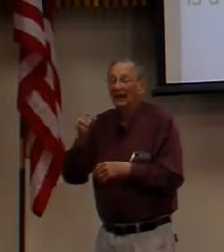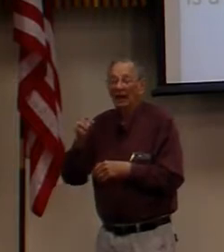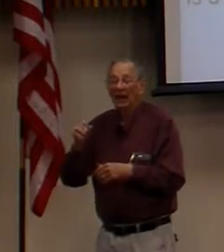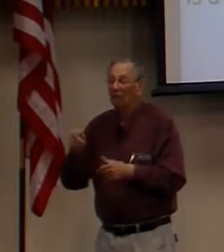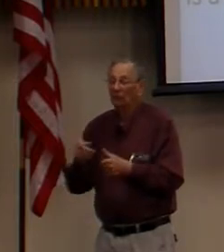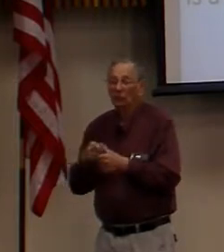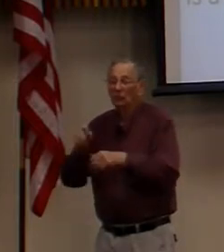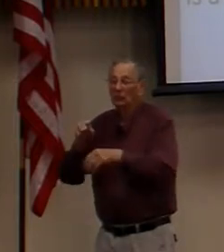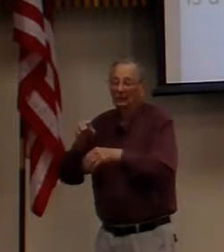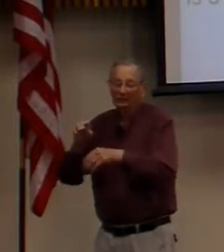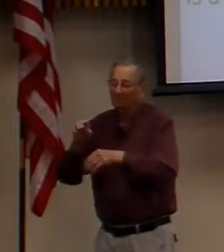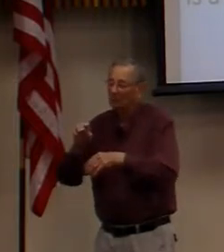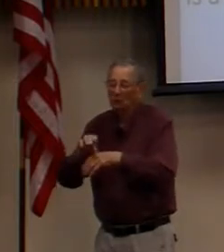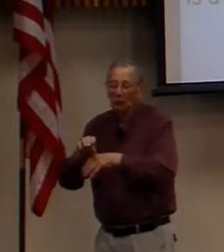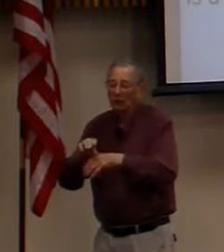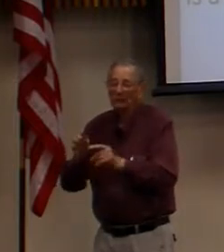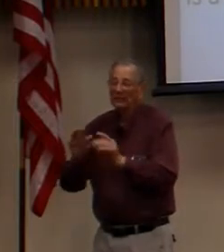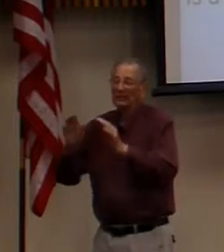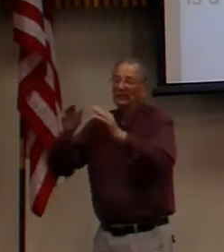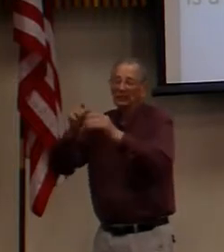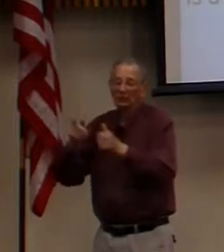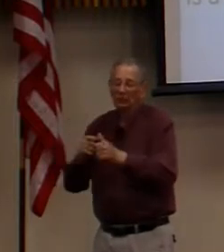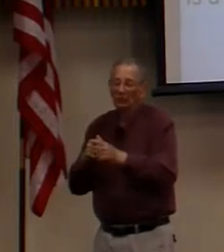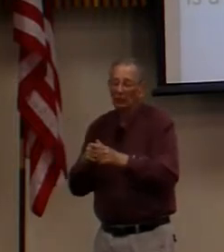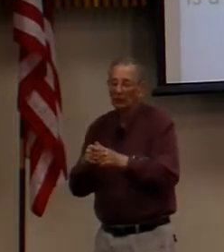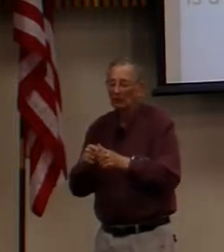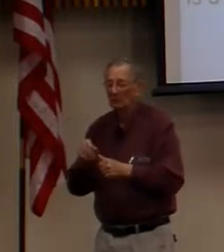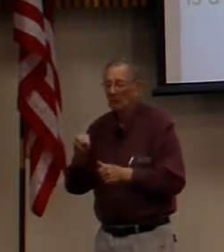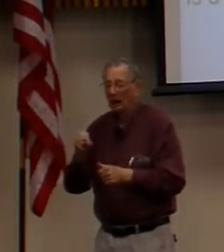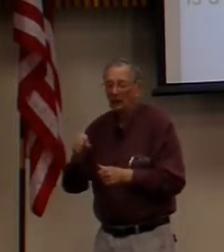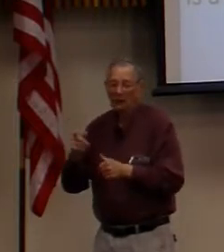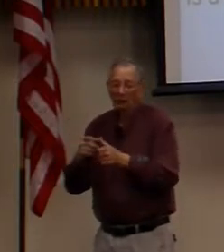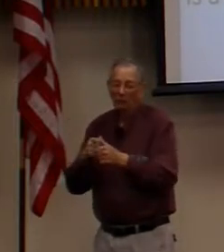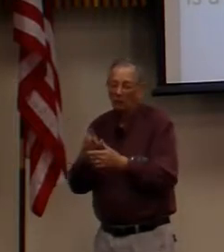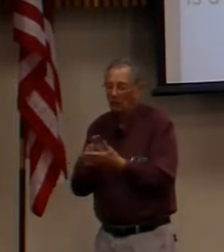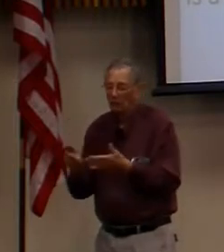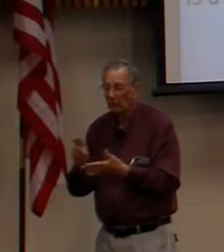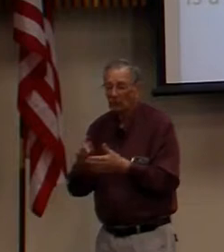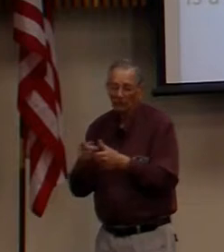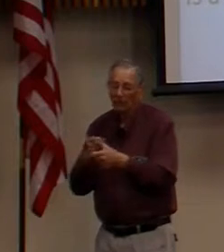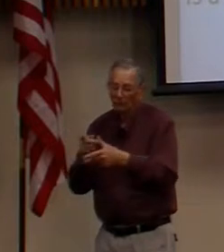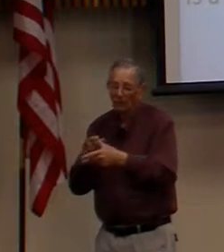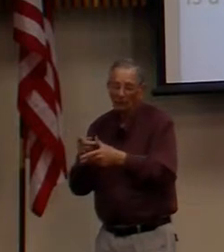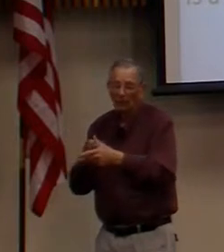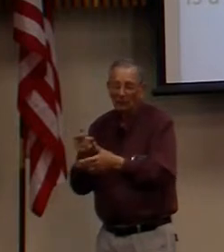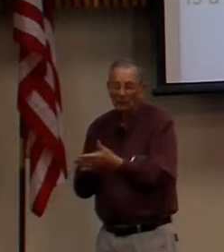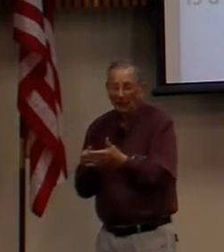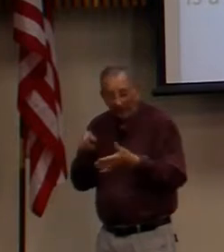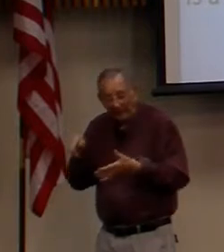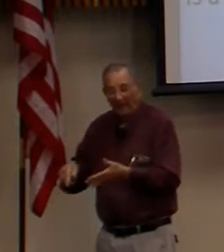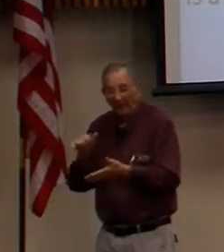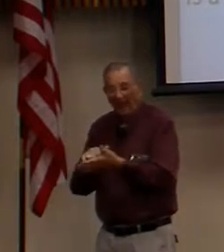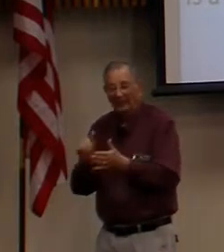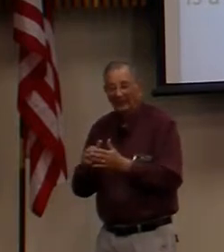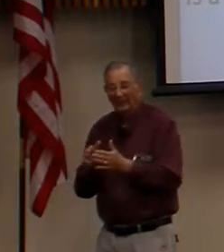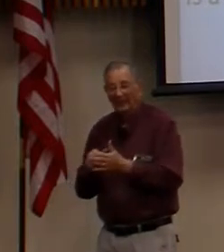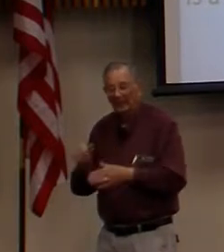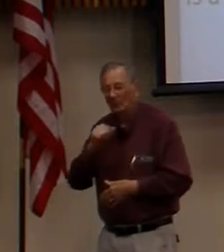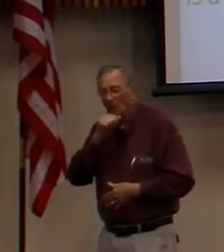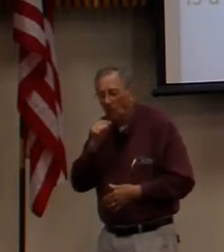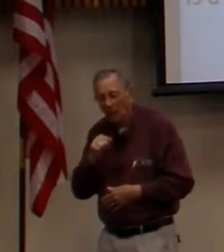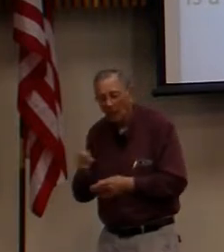first monastery, the first fortress, the first university, and so on and so forth, because of its